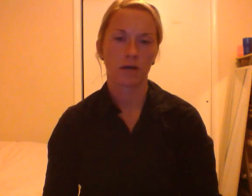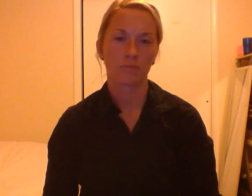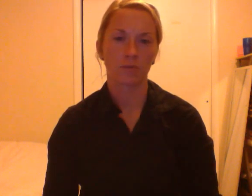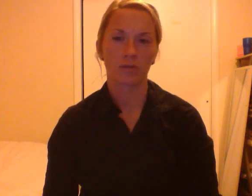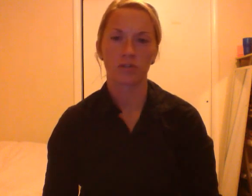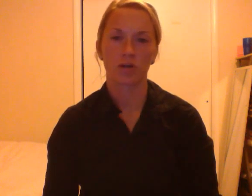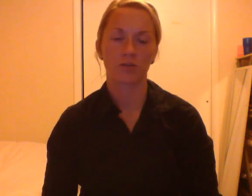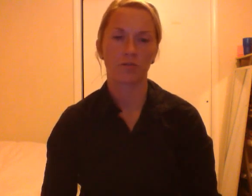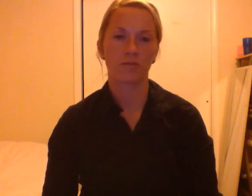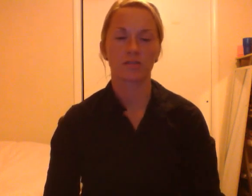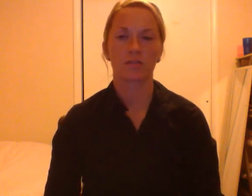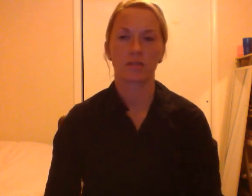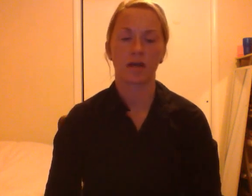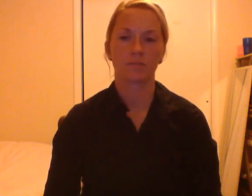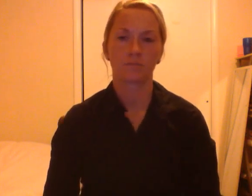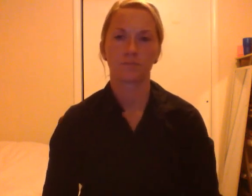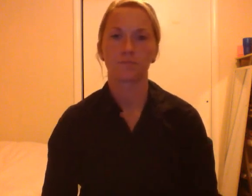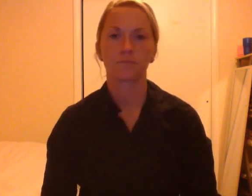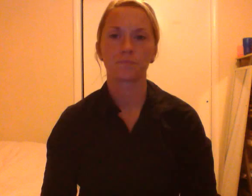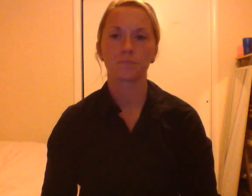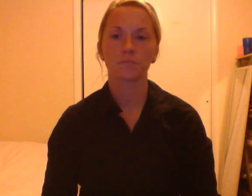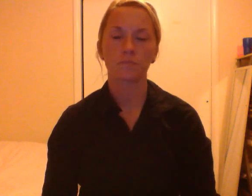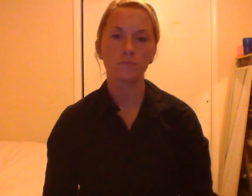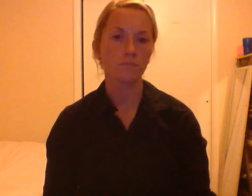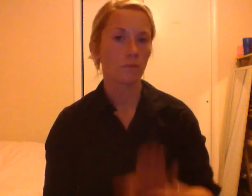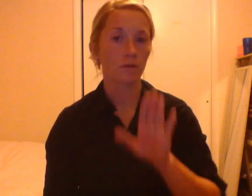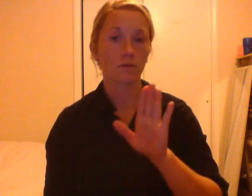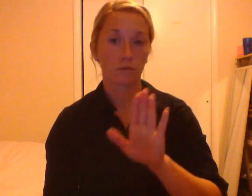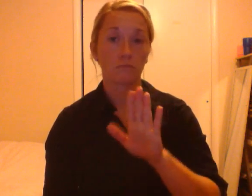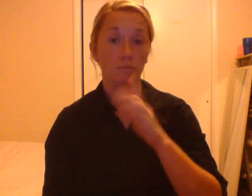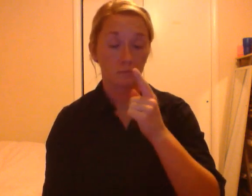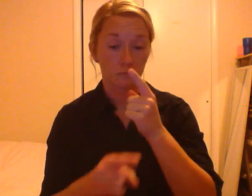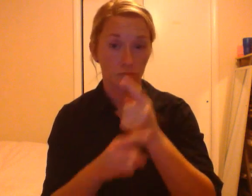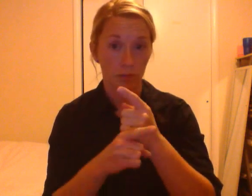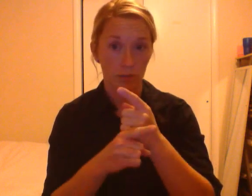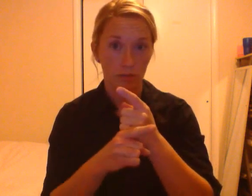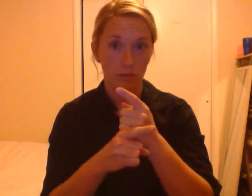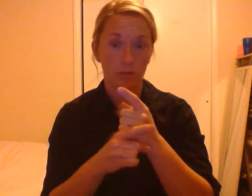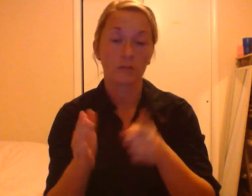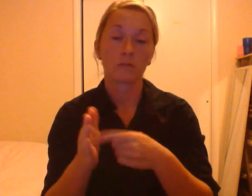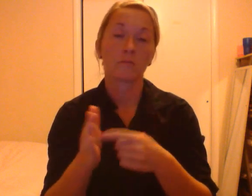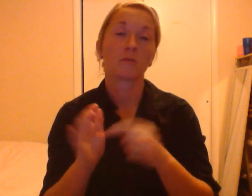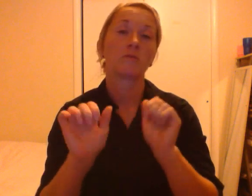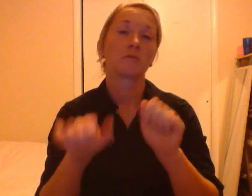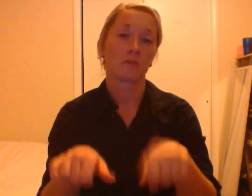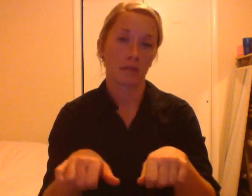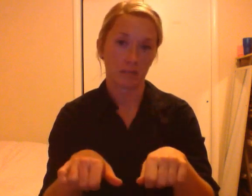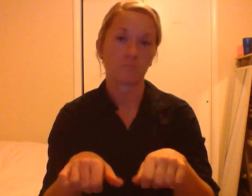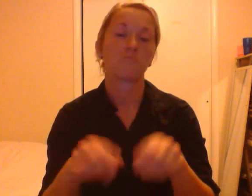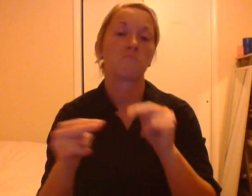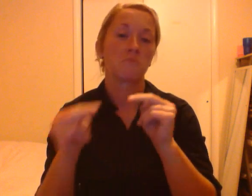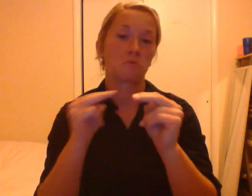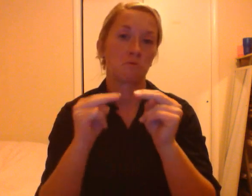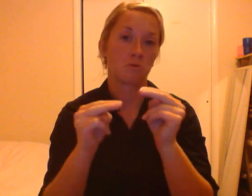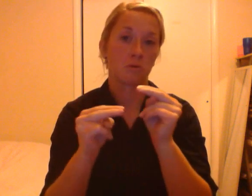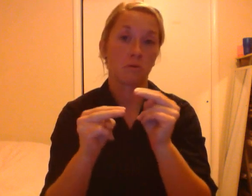I'm not really sure how to invest in that. You're right. In most cases, you can negotiate it. Now, in a tight market like we have today, they're going to